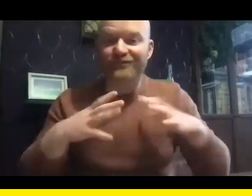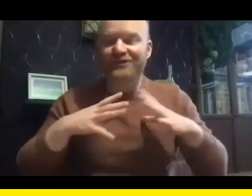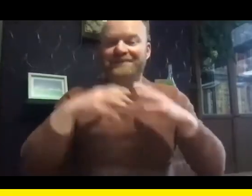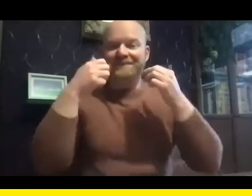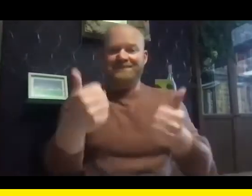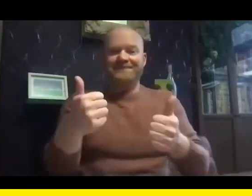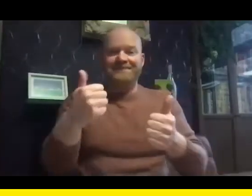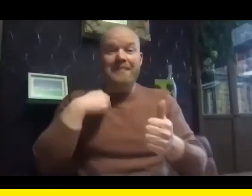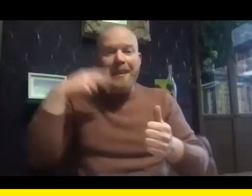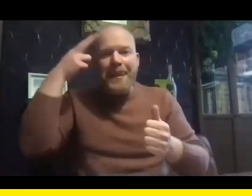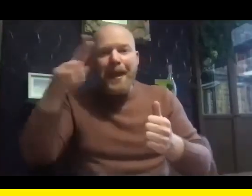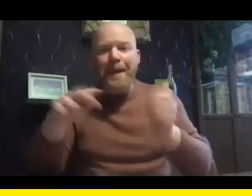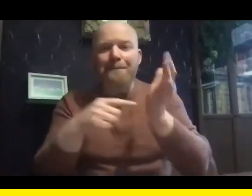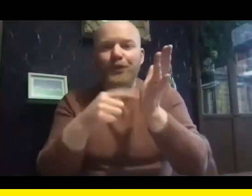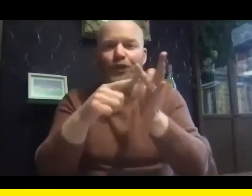Thank you, Mark.